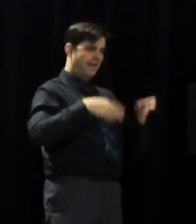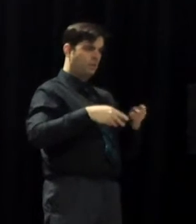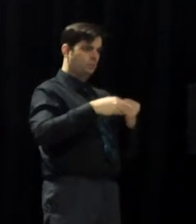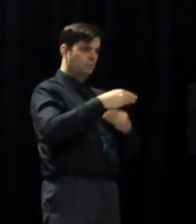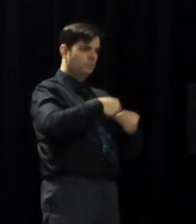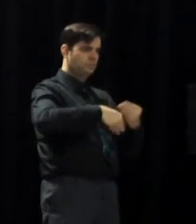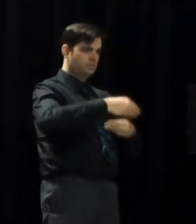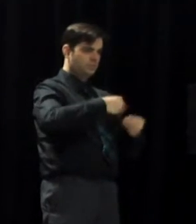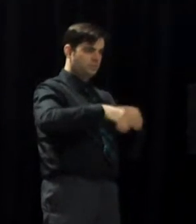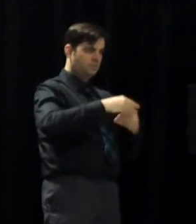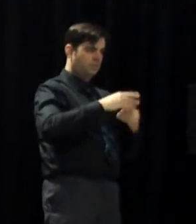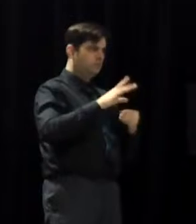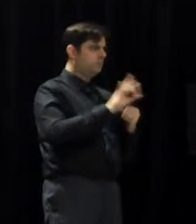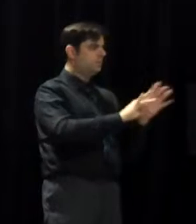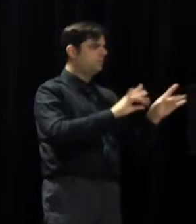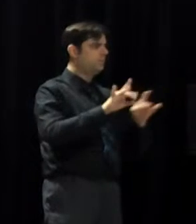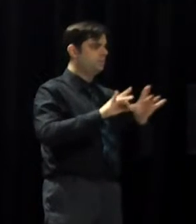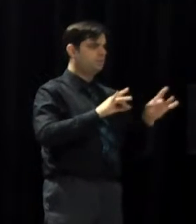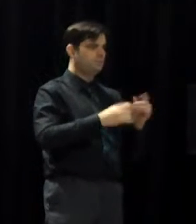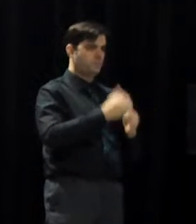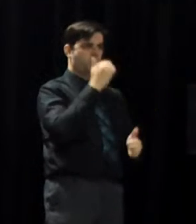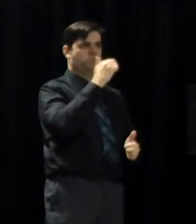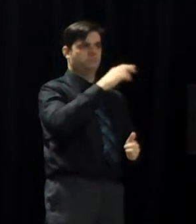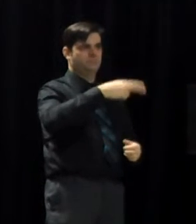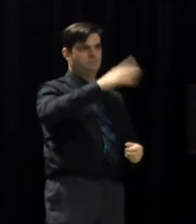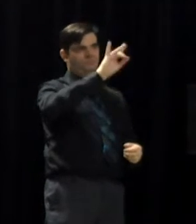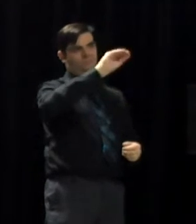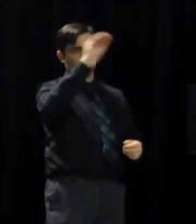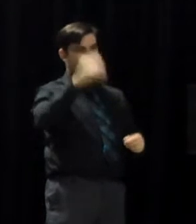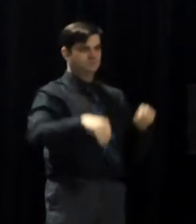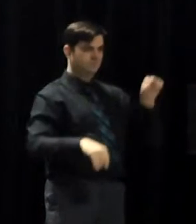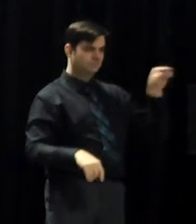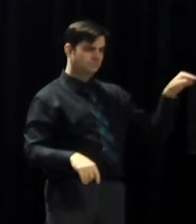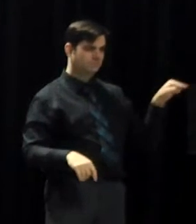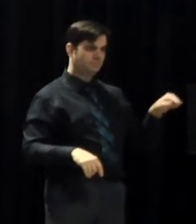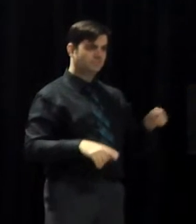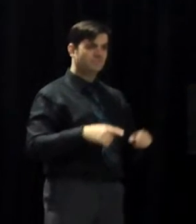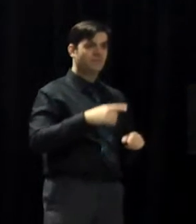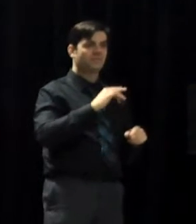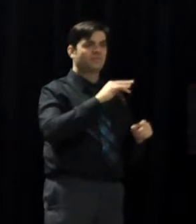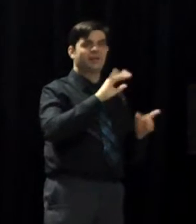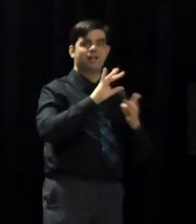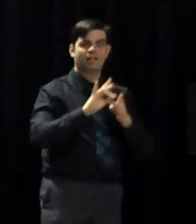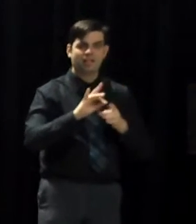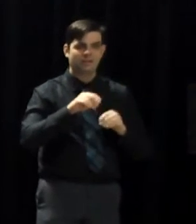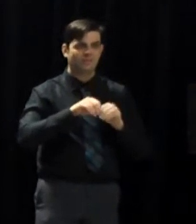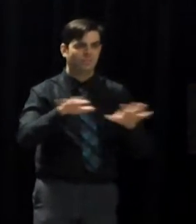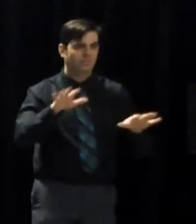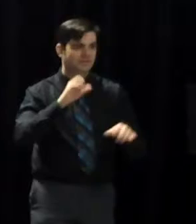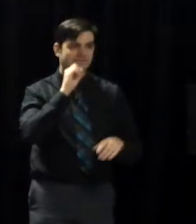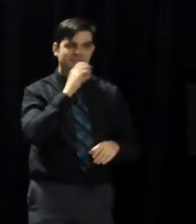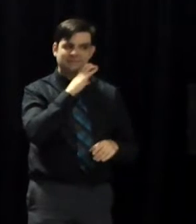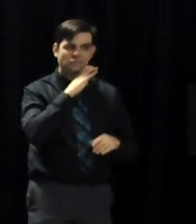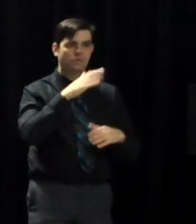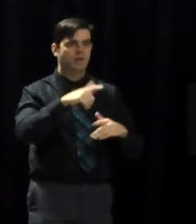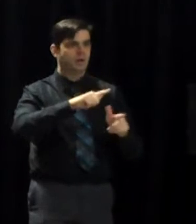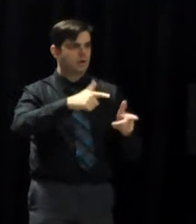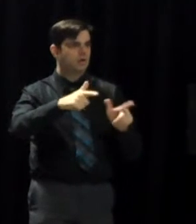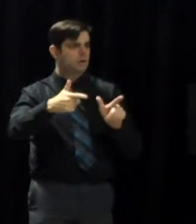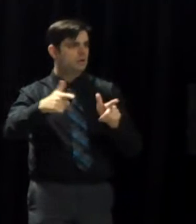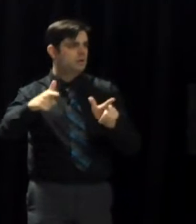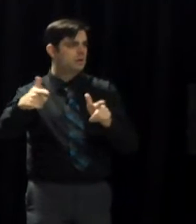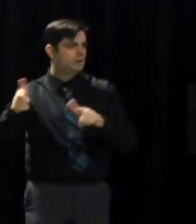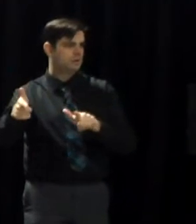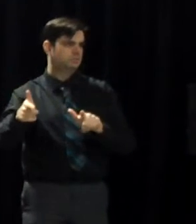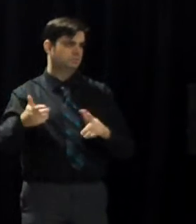facilities, unfortunately, that have been invaded by this virus again. And so then after that, you have 10-15% of the cases are